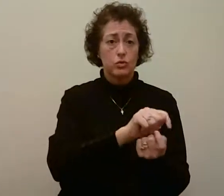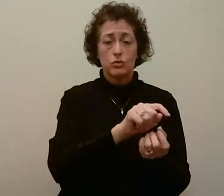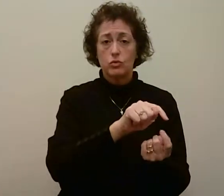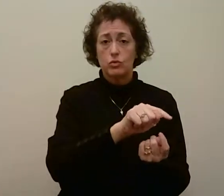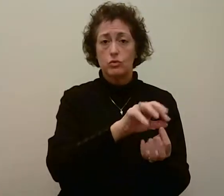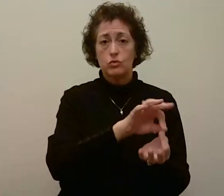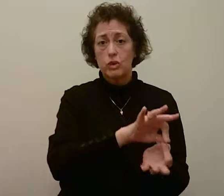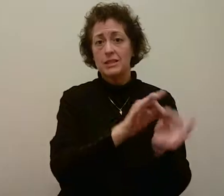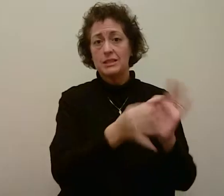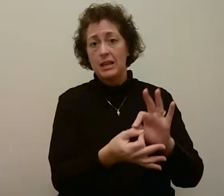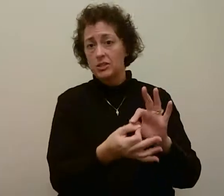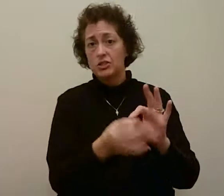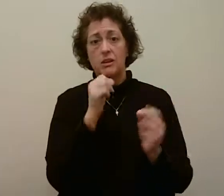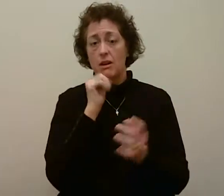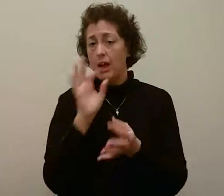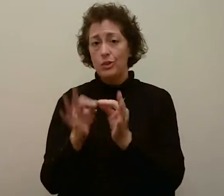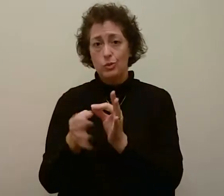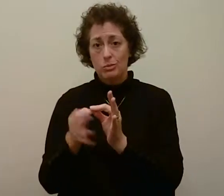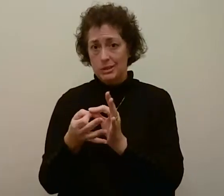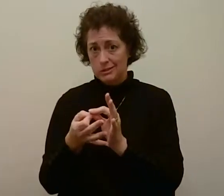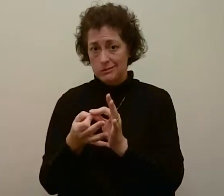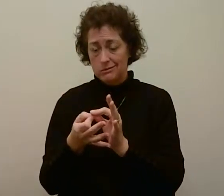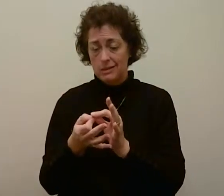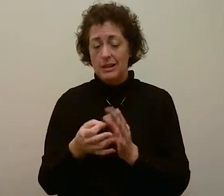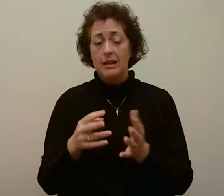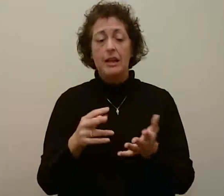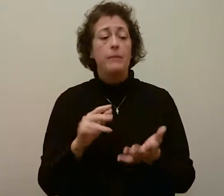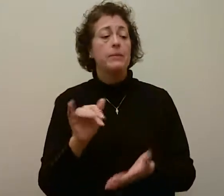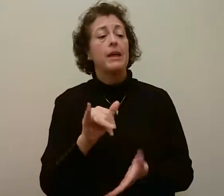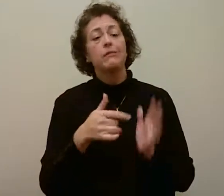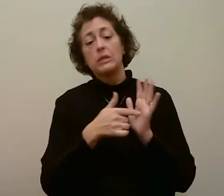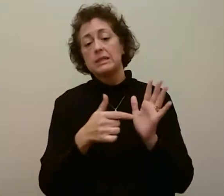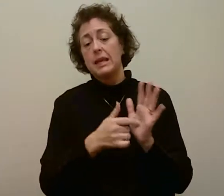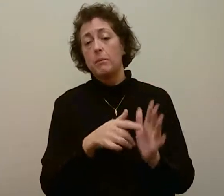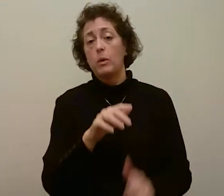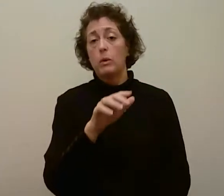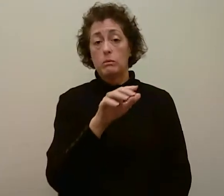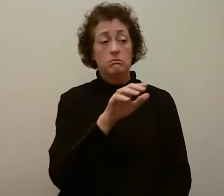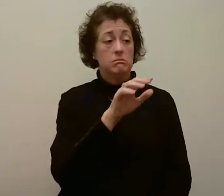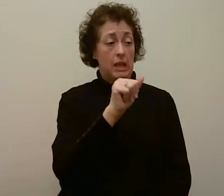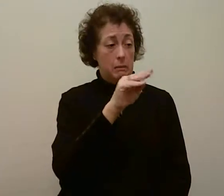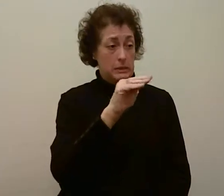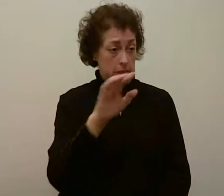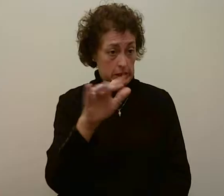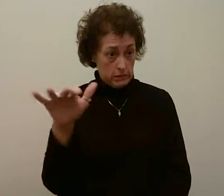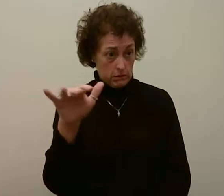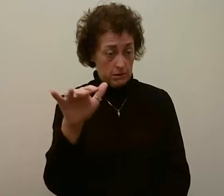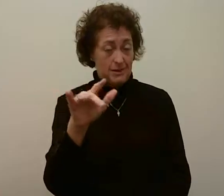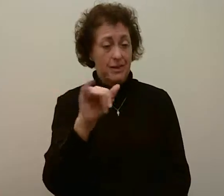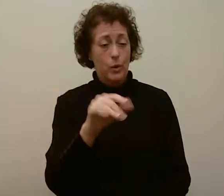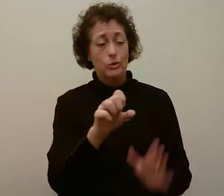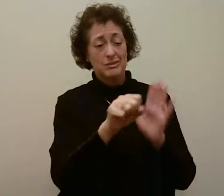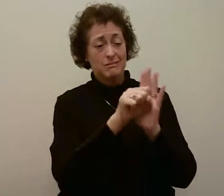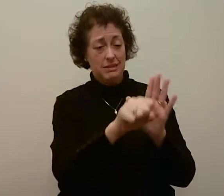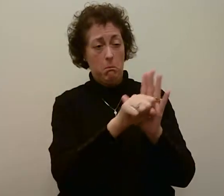just, the alphabet is the letters or symbols that